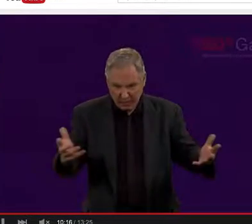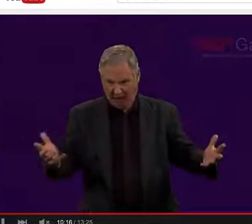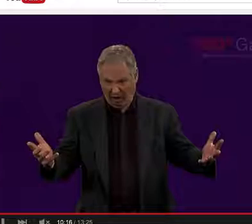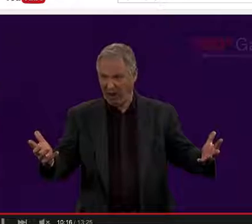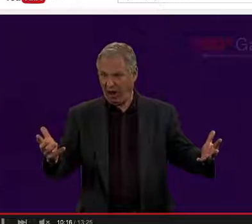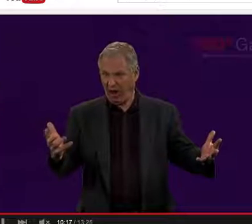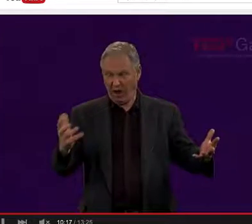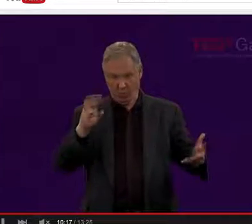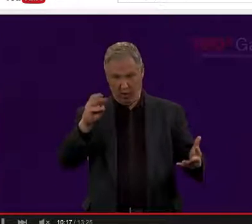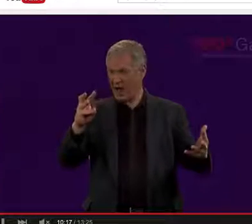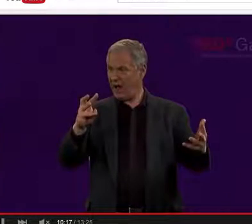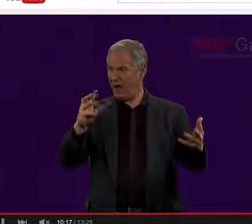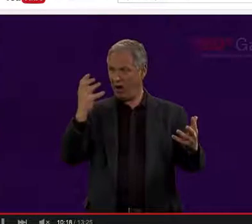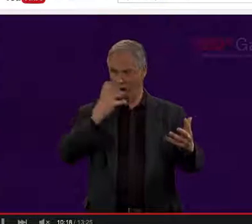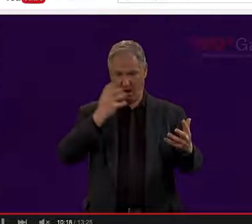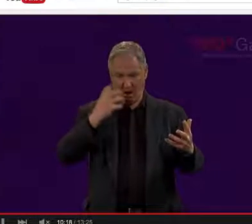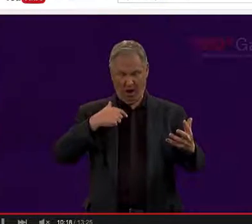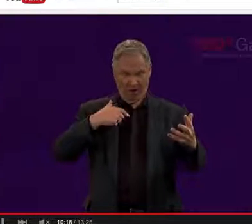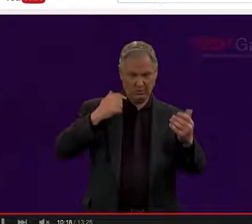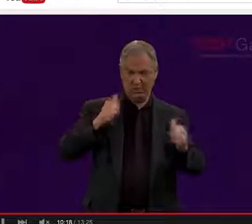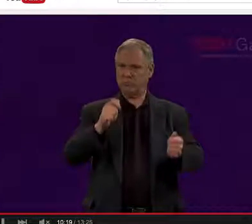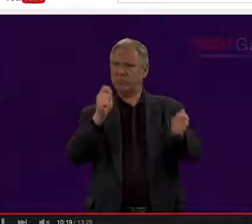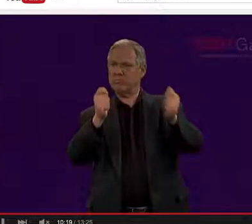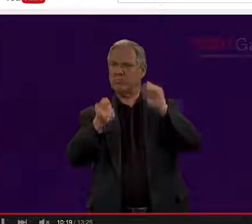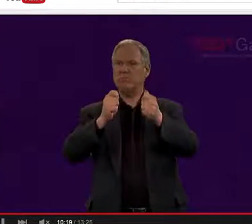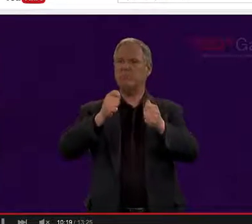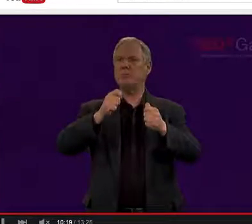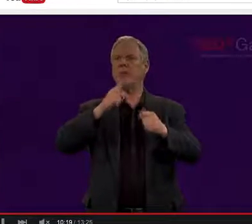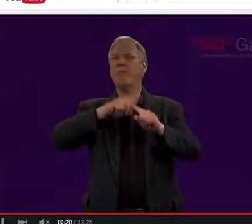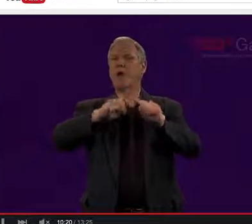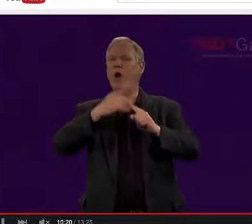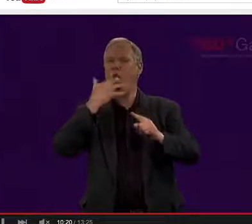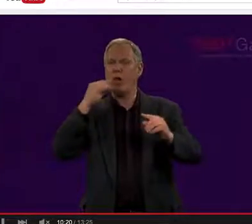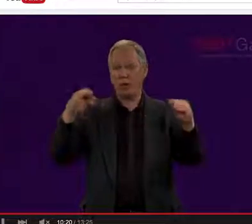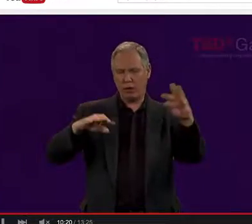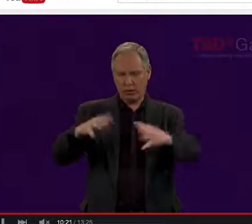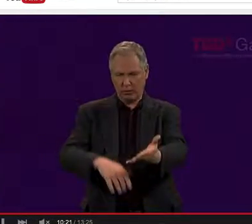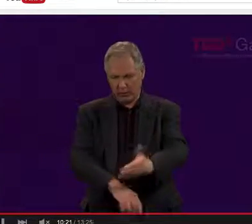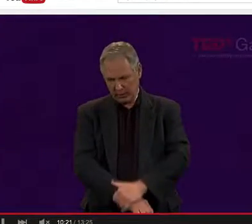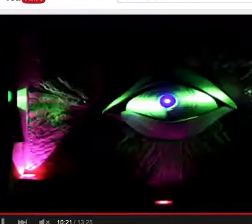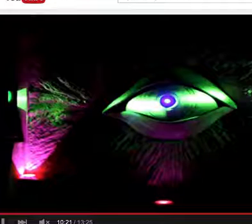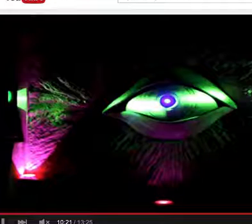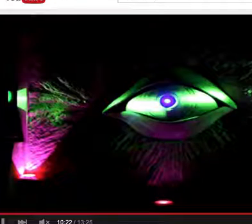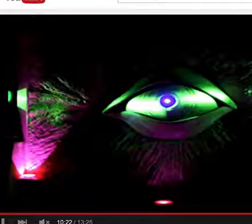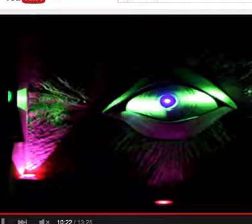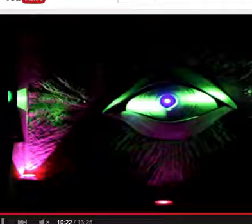Same papers, pages, same everything. Wow, really did change.